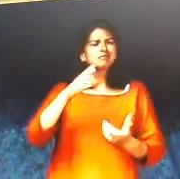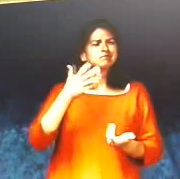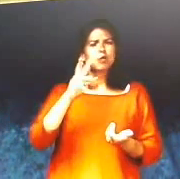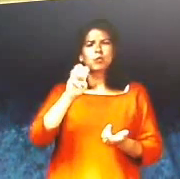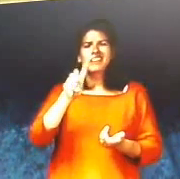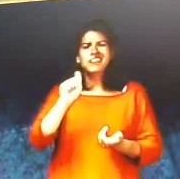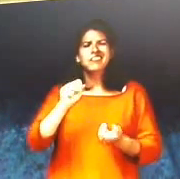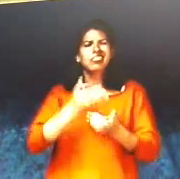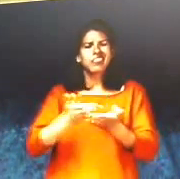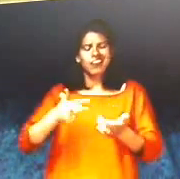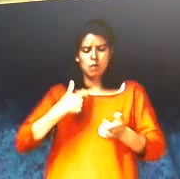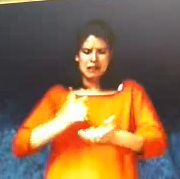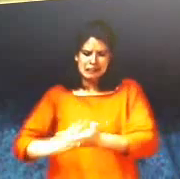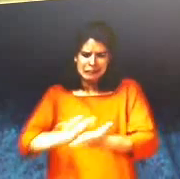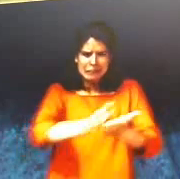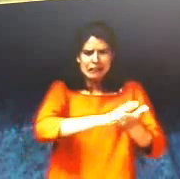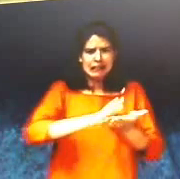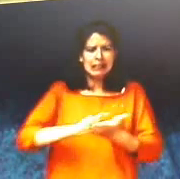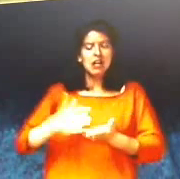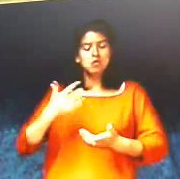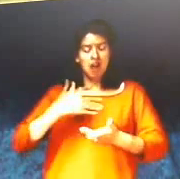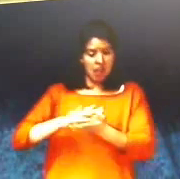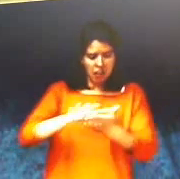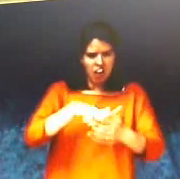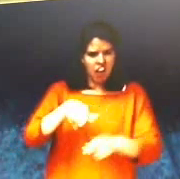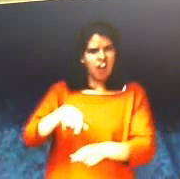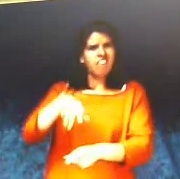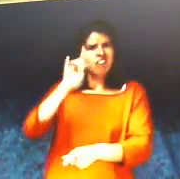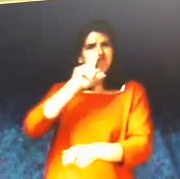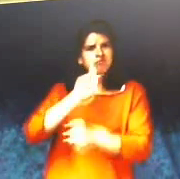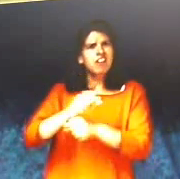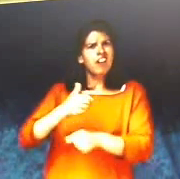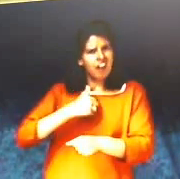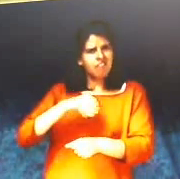So I cleaned the garden, weeded it out, and